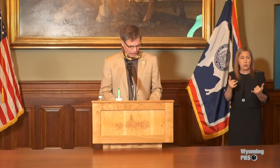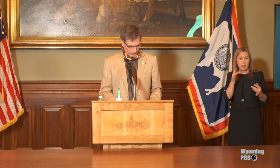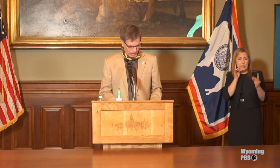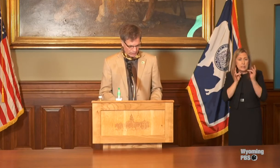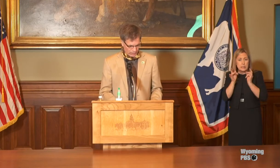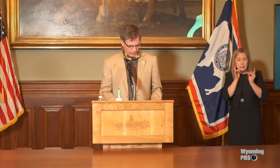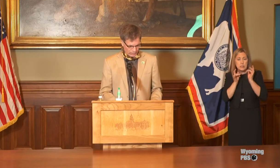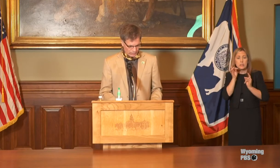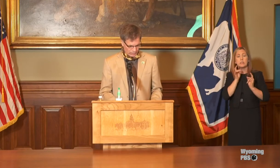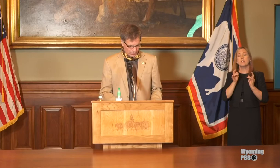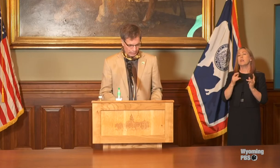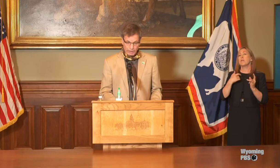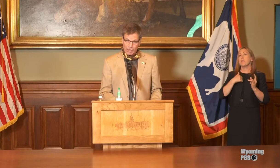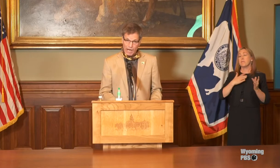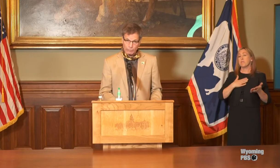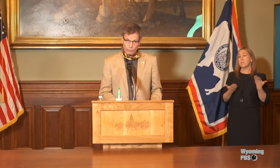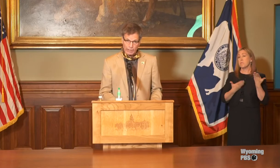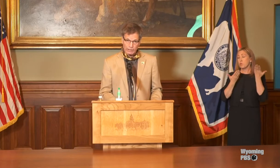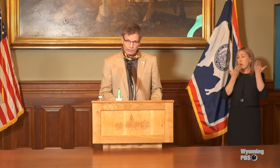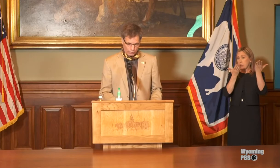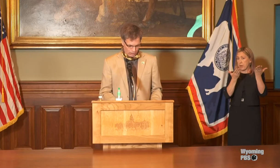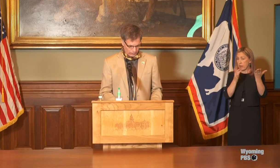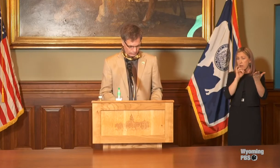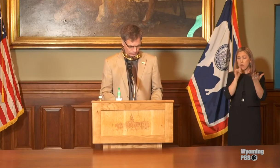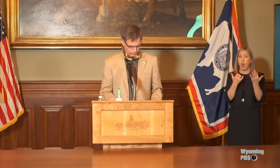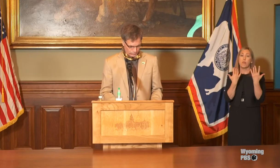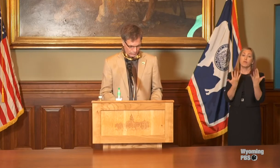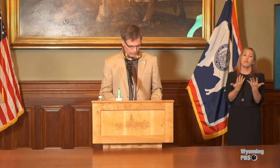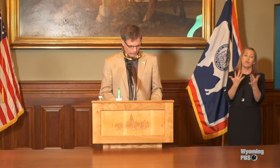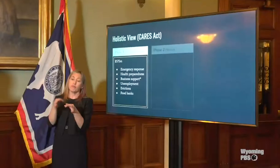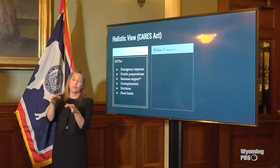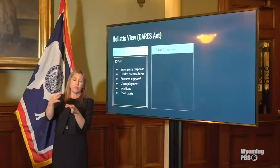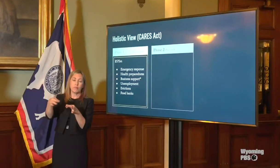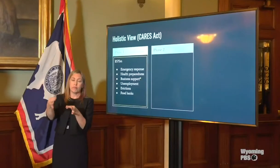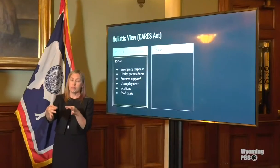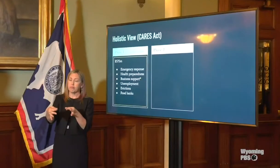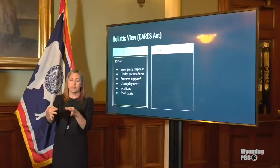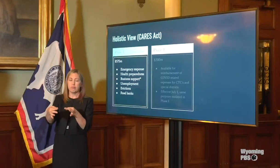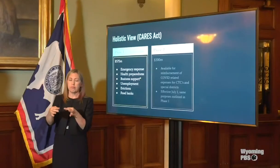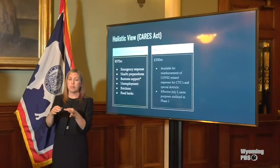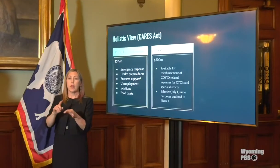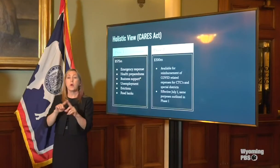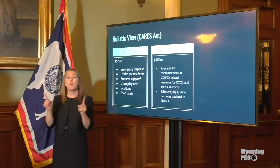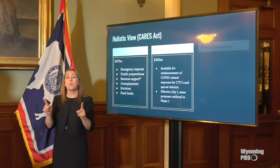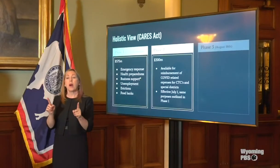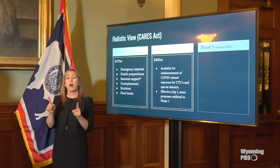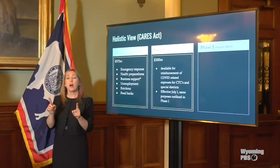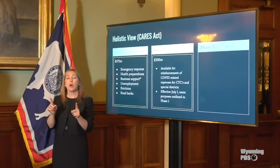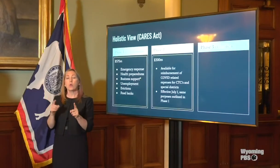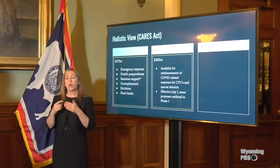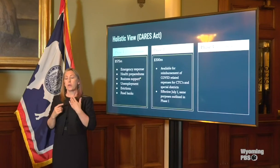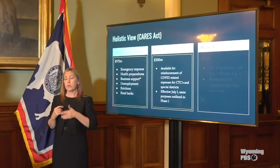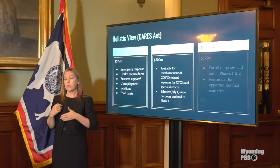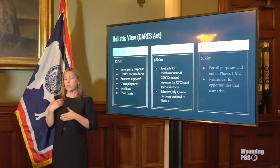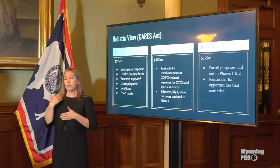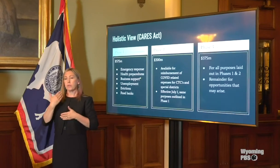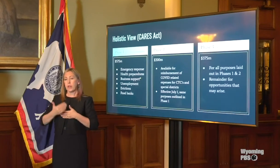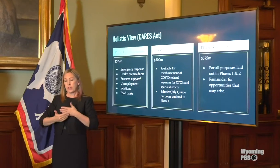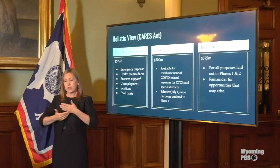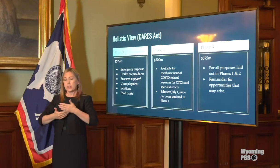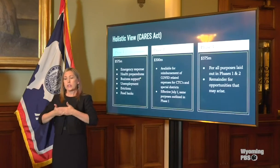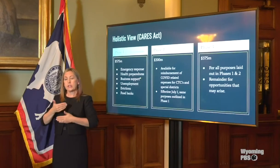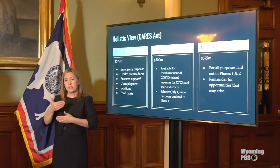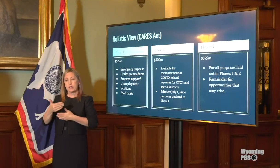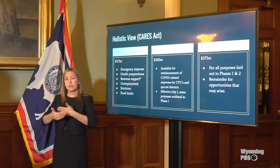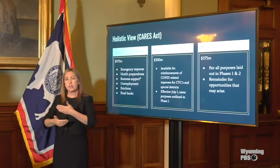So I've recommended that we not wait long, but that we pace ourselves so that we